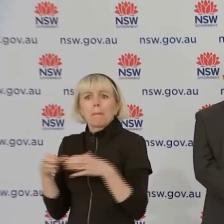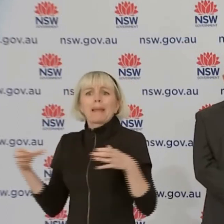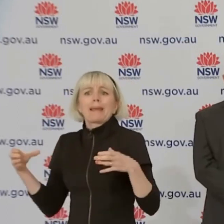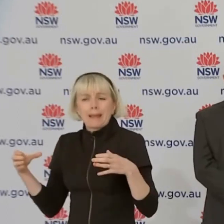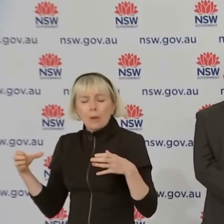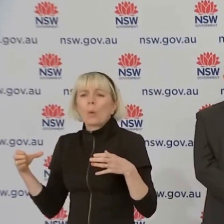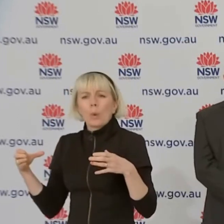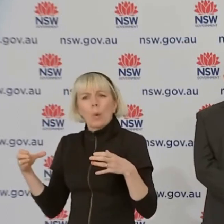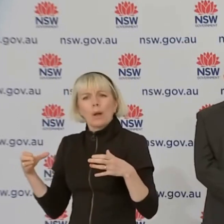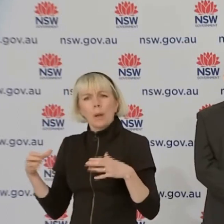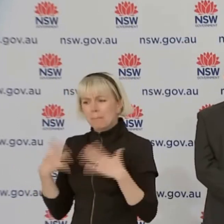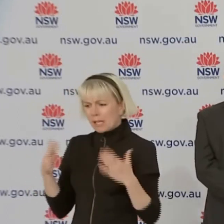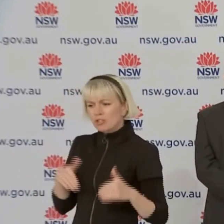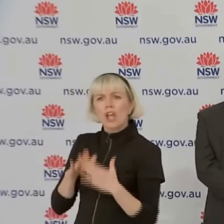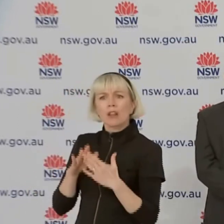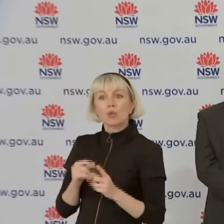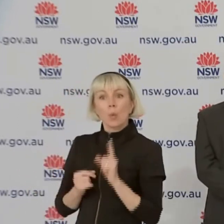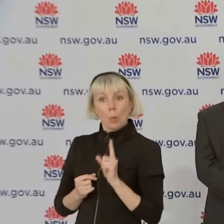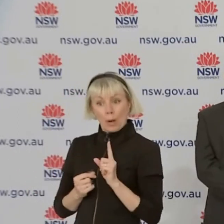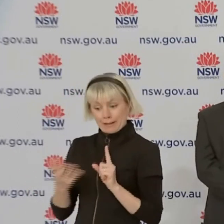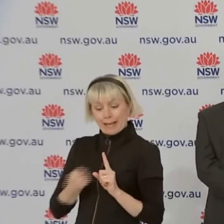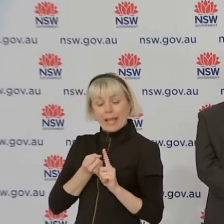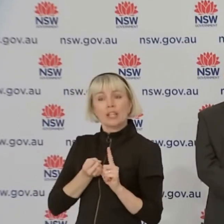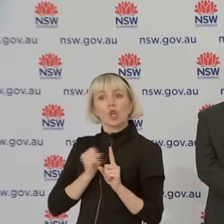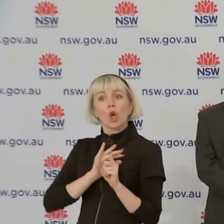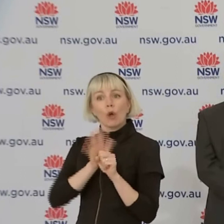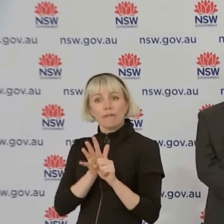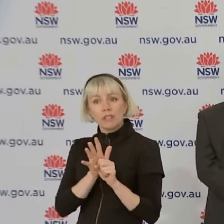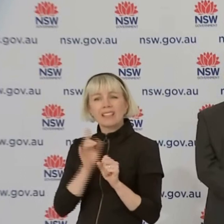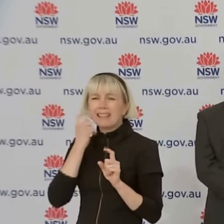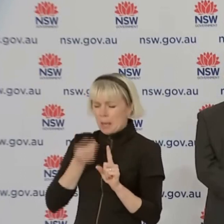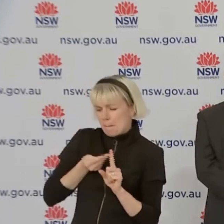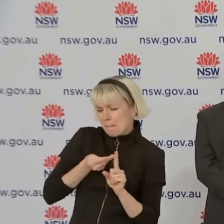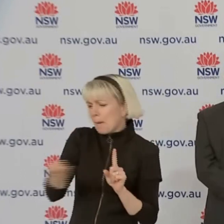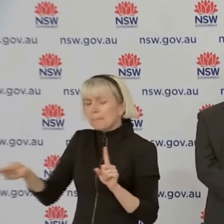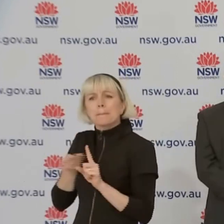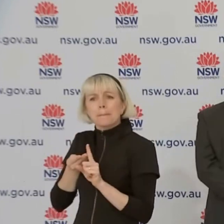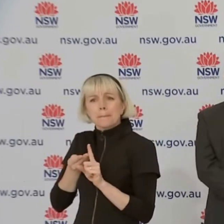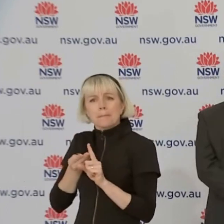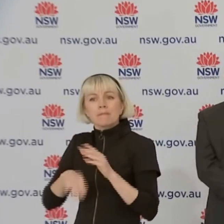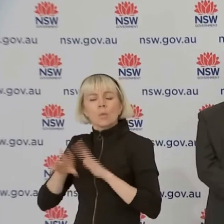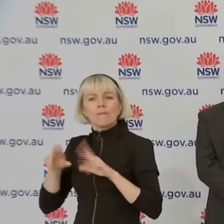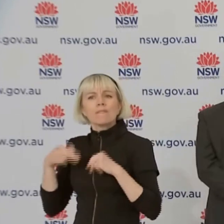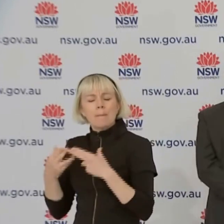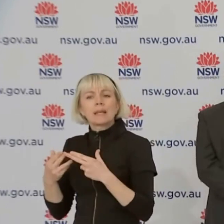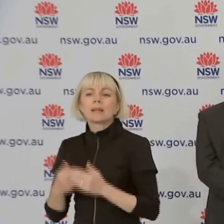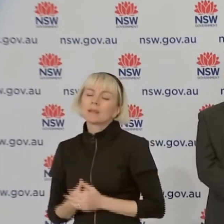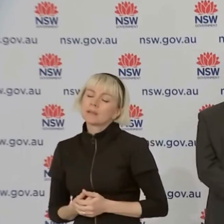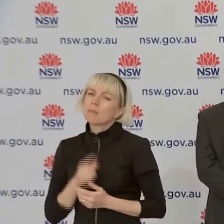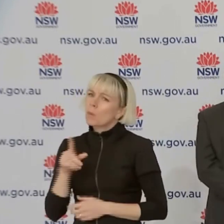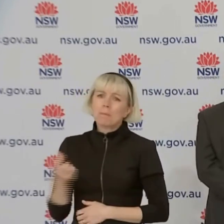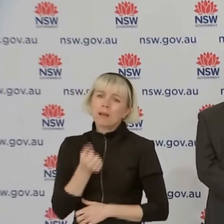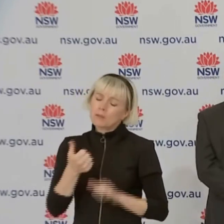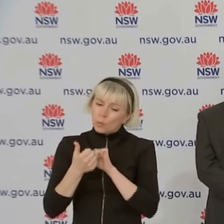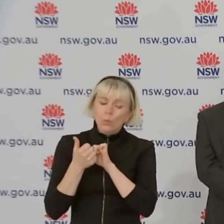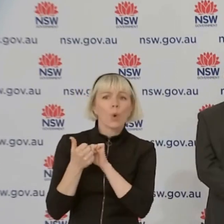So these are all challenges we need to work through. But it's only with working together, bringing the community with us, going on the journey together, that can